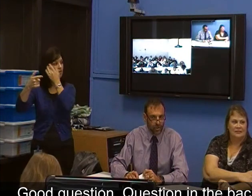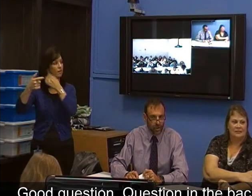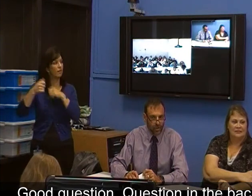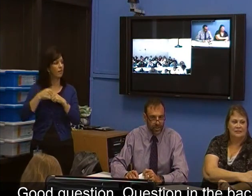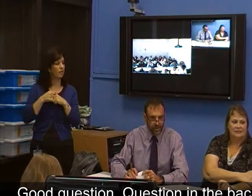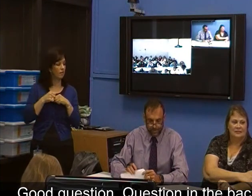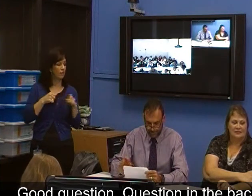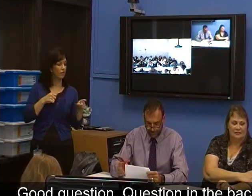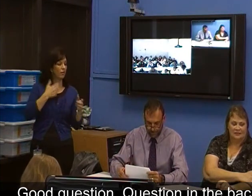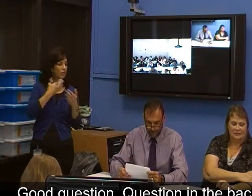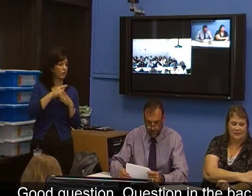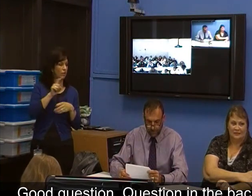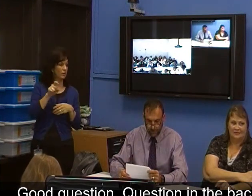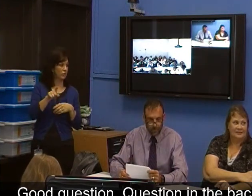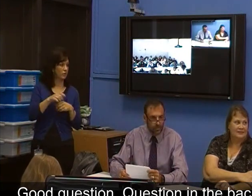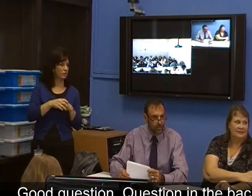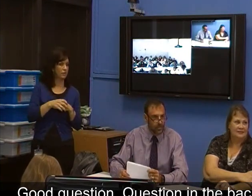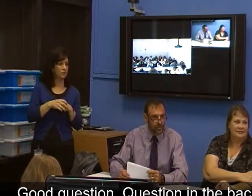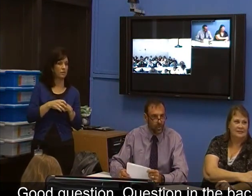Good question.